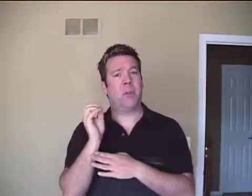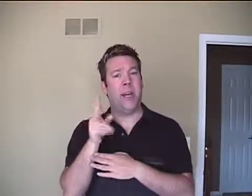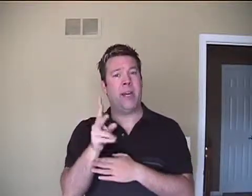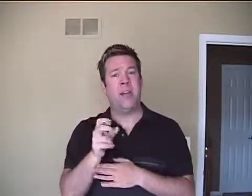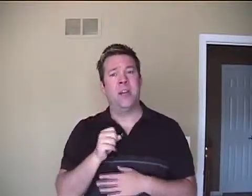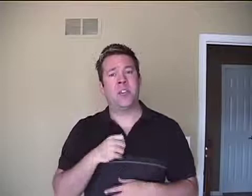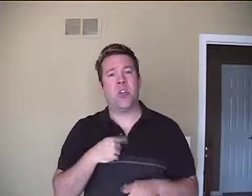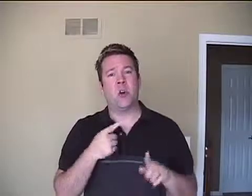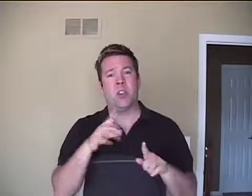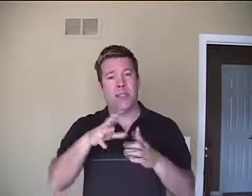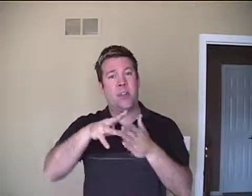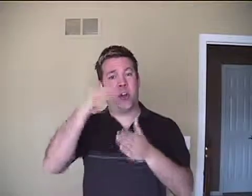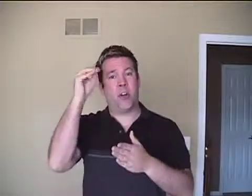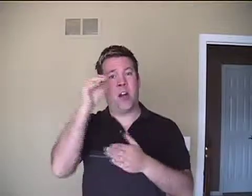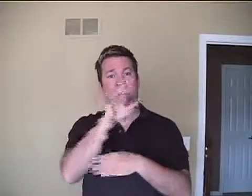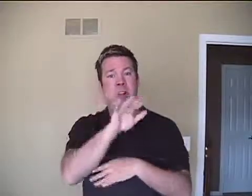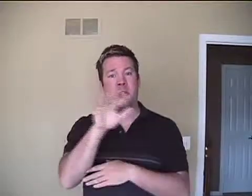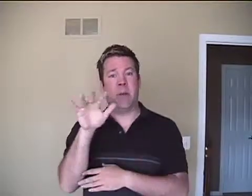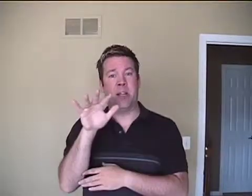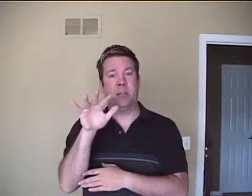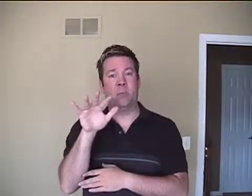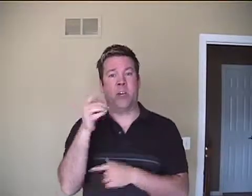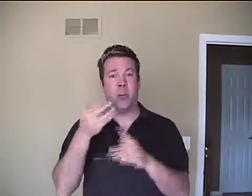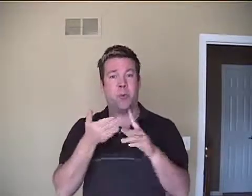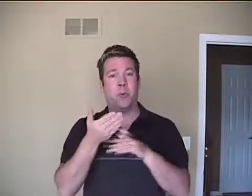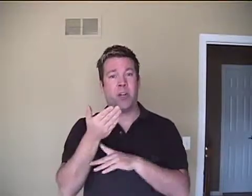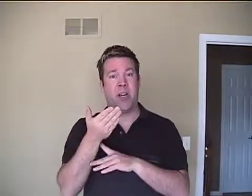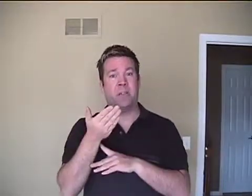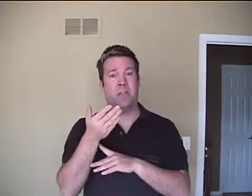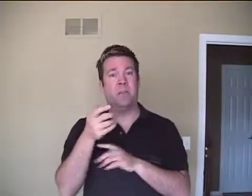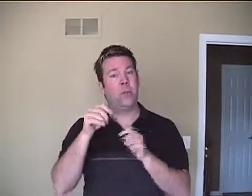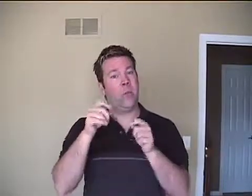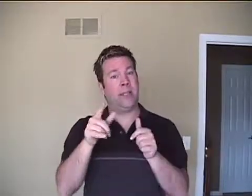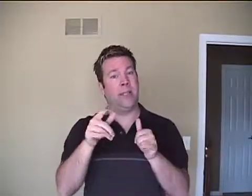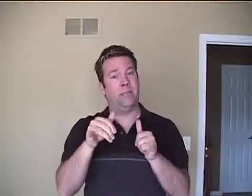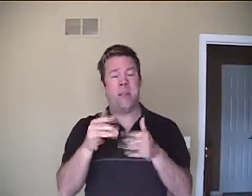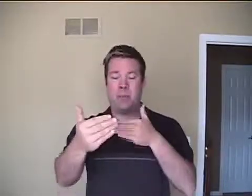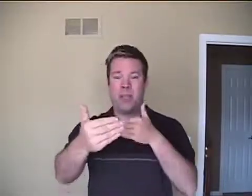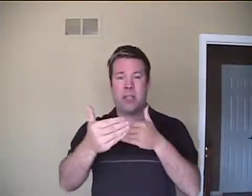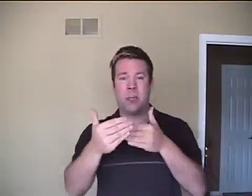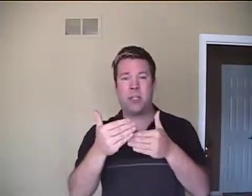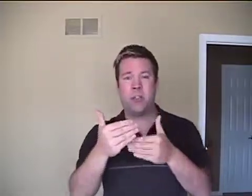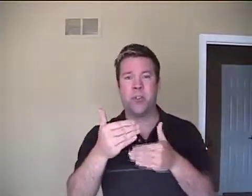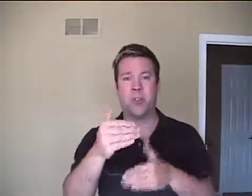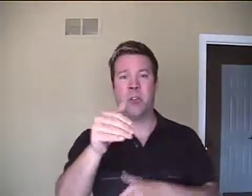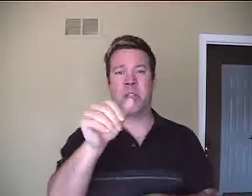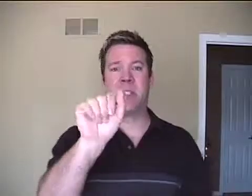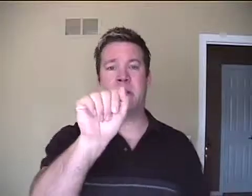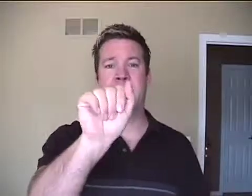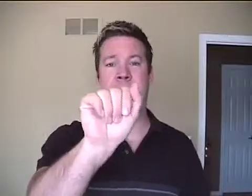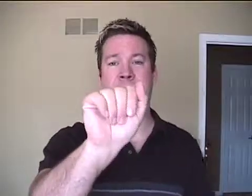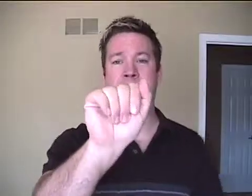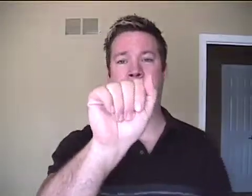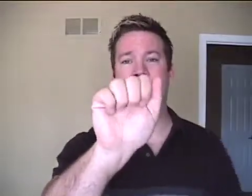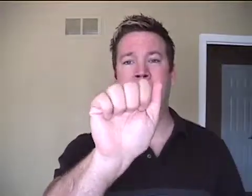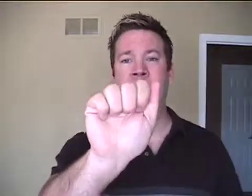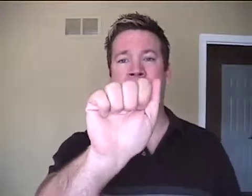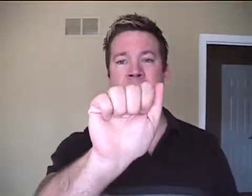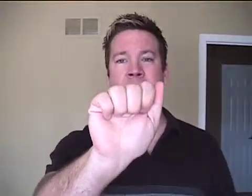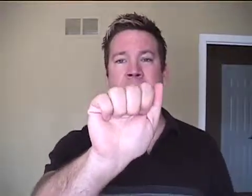Okay? So let's learn our fingerspelling. We're going to go through it kind of quickly. I'm going to get a little bit closer so you can see my hand.